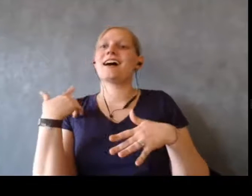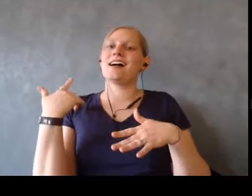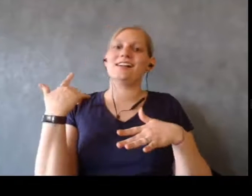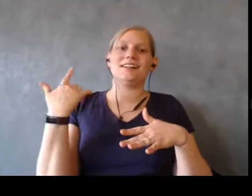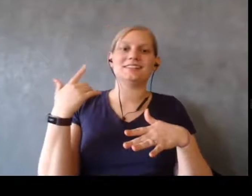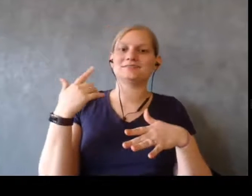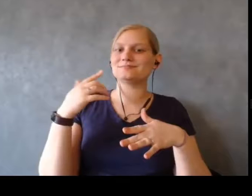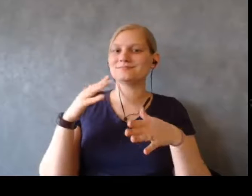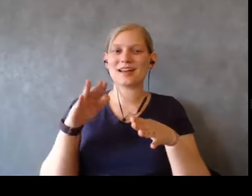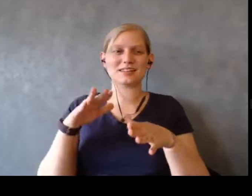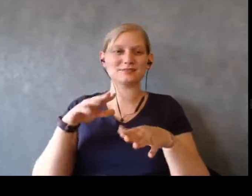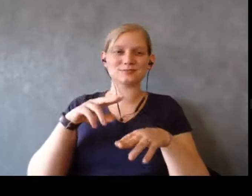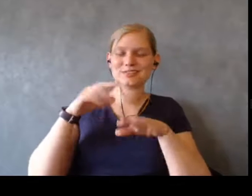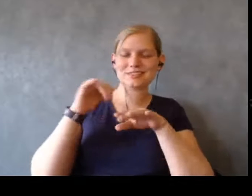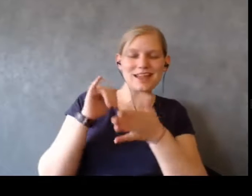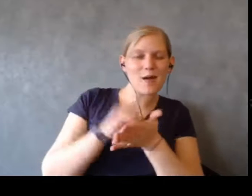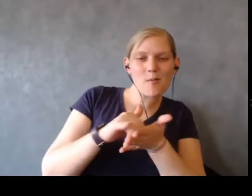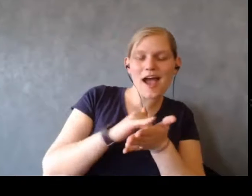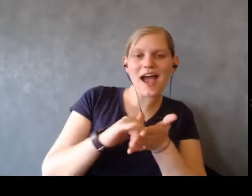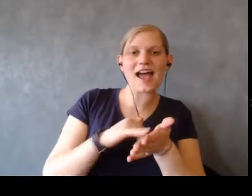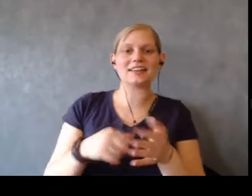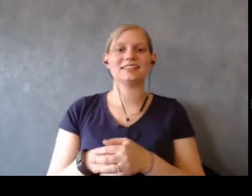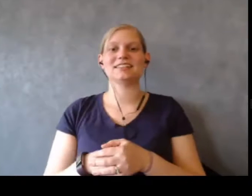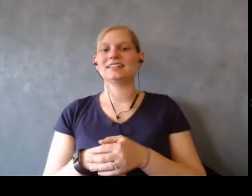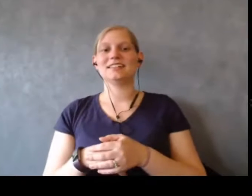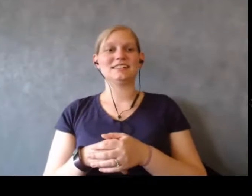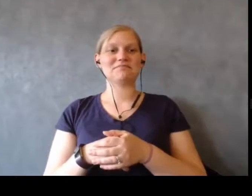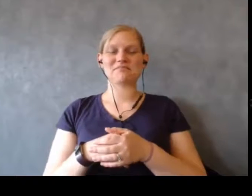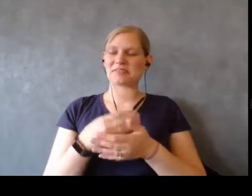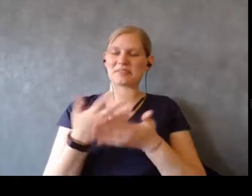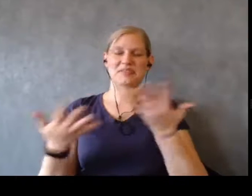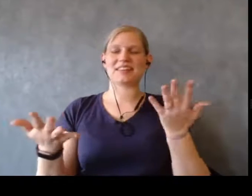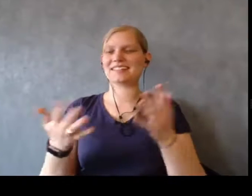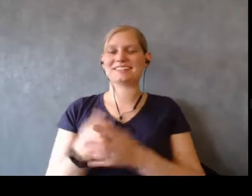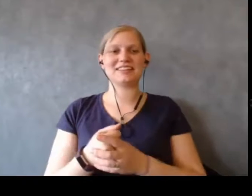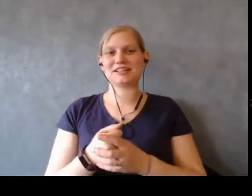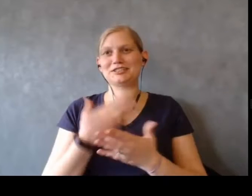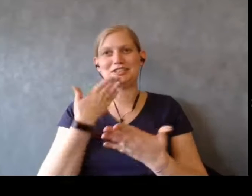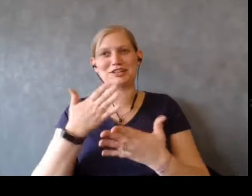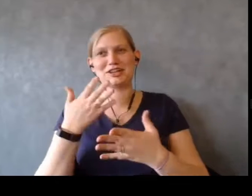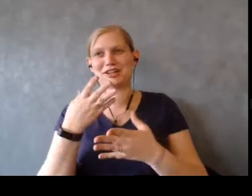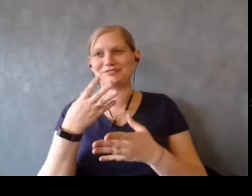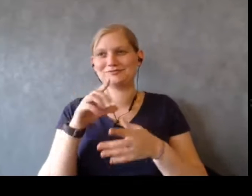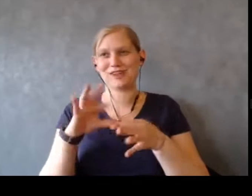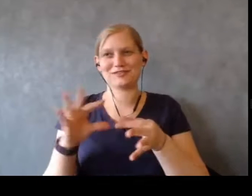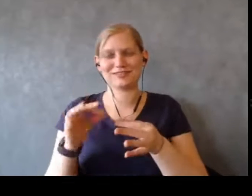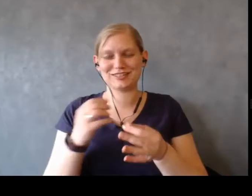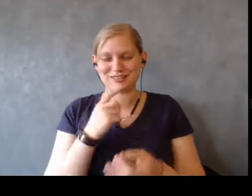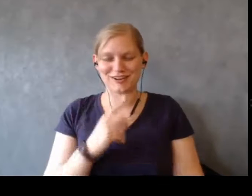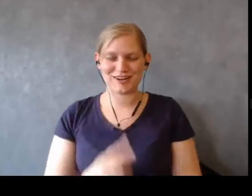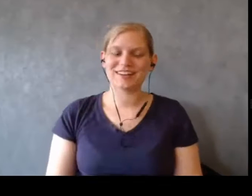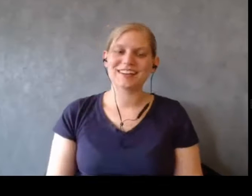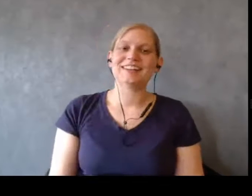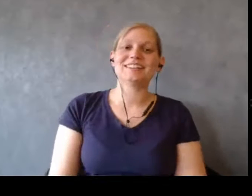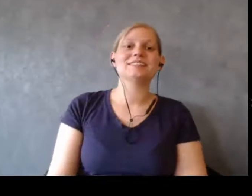Get sex-positive books for kids and donate them to schools and libraries. Celebrate sexual diversity by going